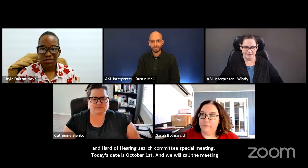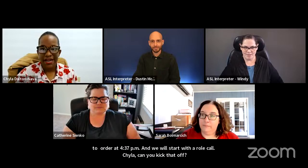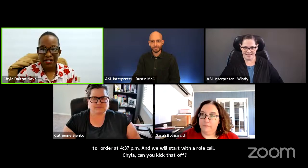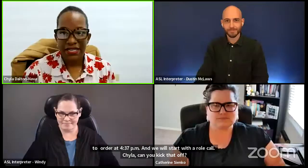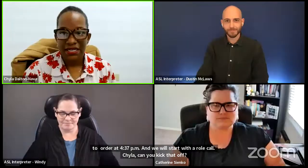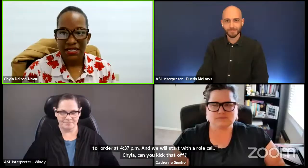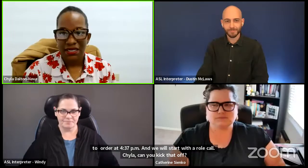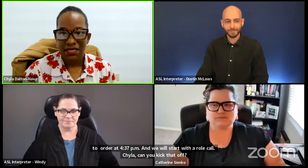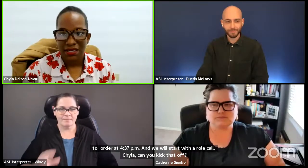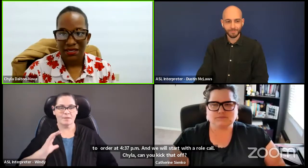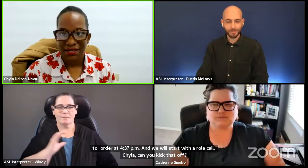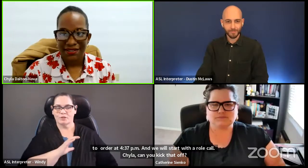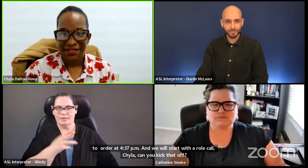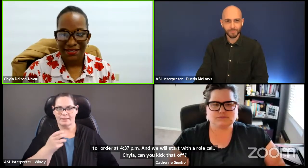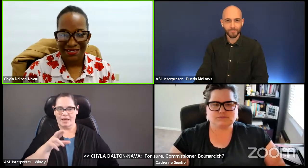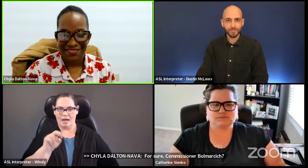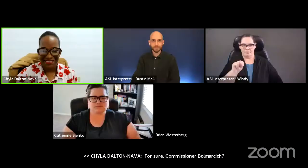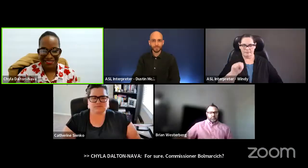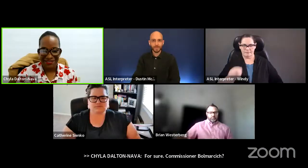Commissioner Herron?